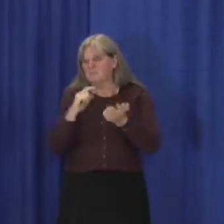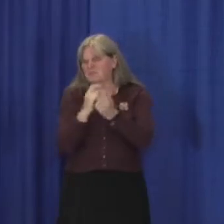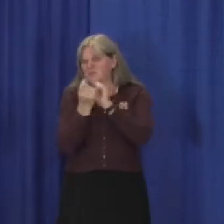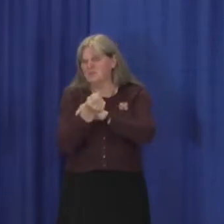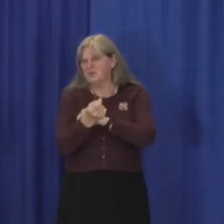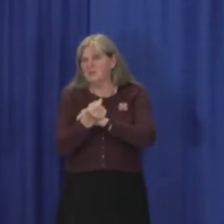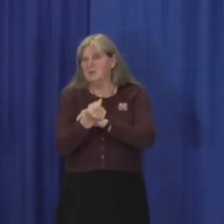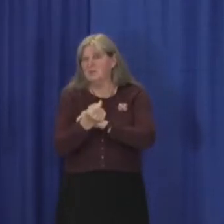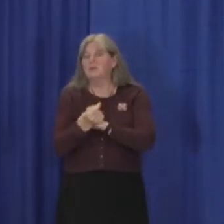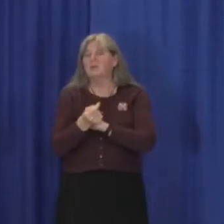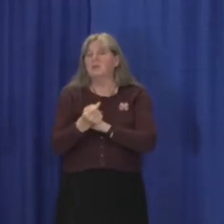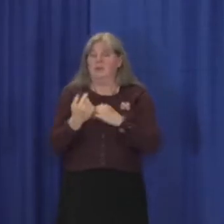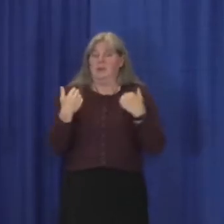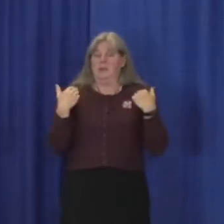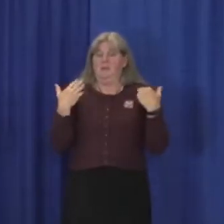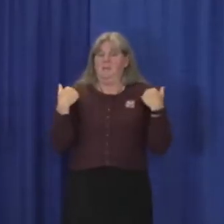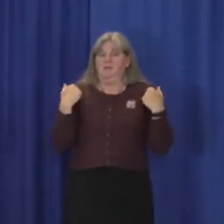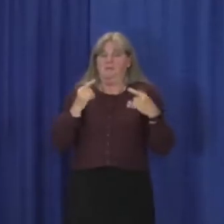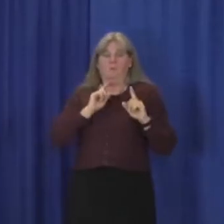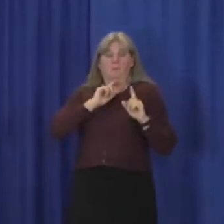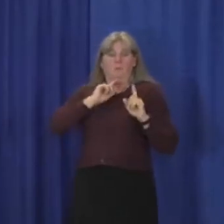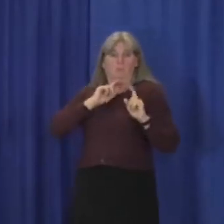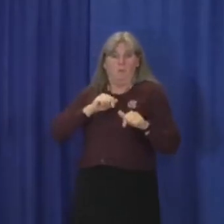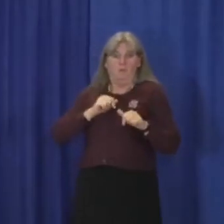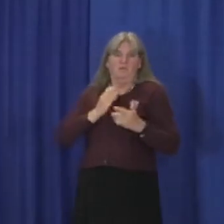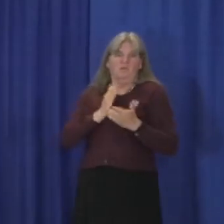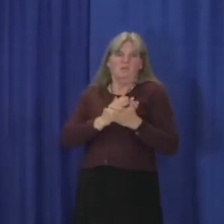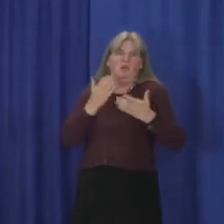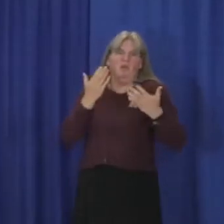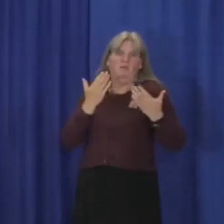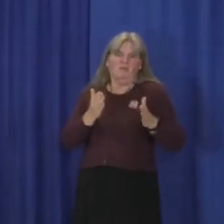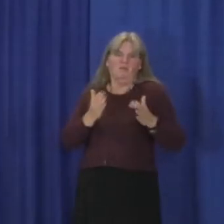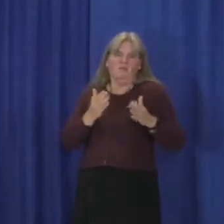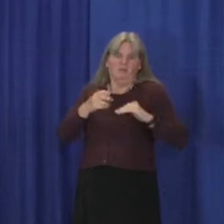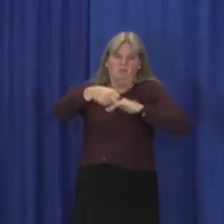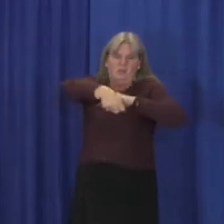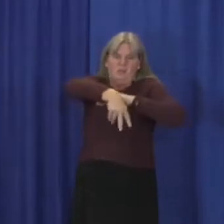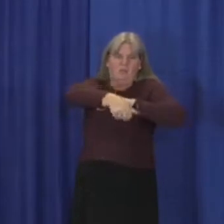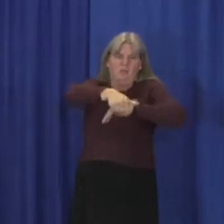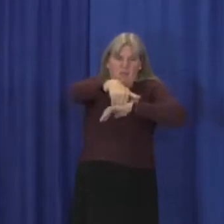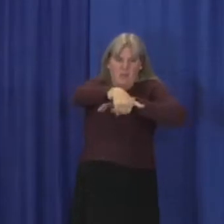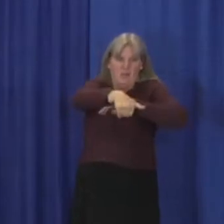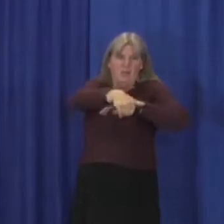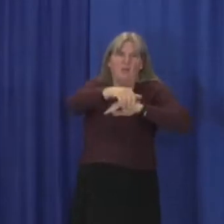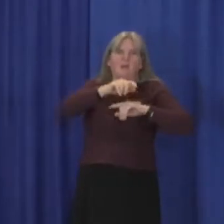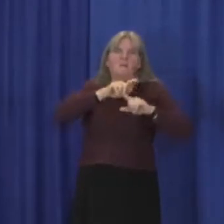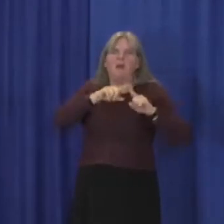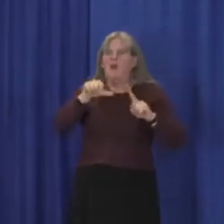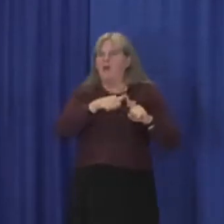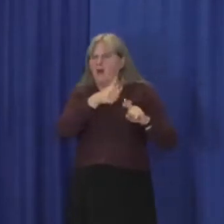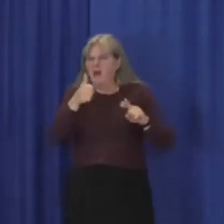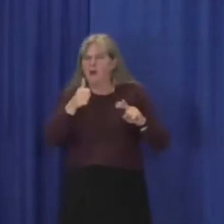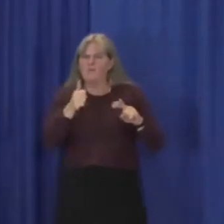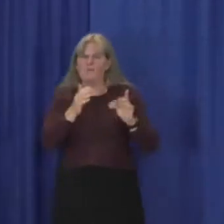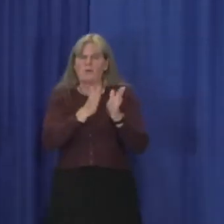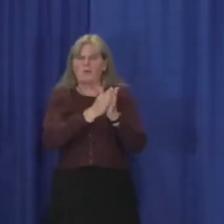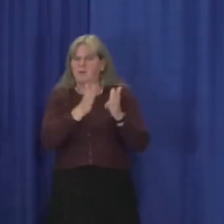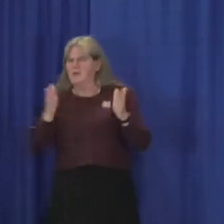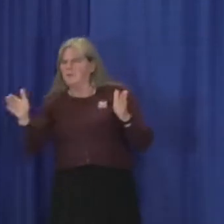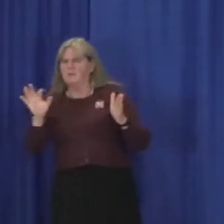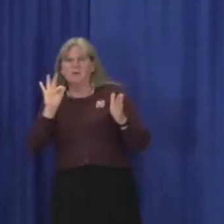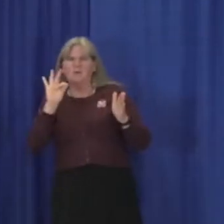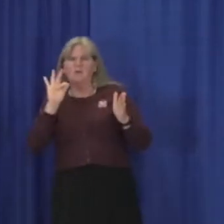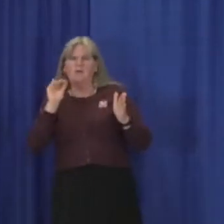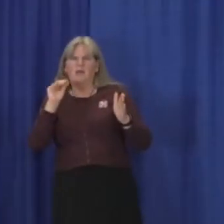some of these ministerial orders will end immediately when the state of emergency is over, others have a transition period of up